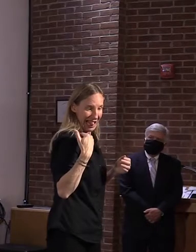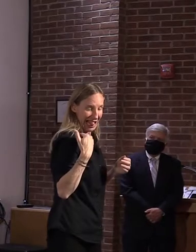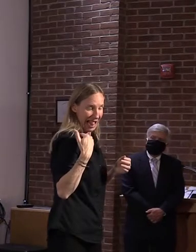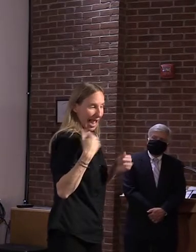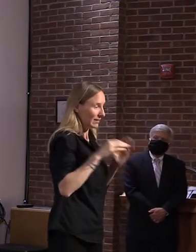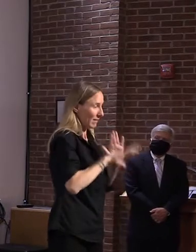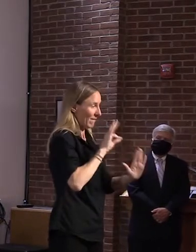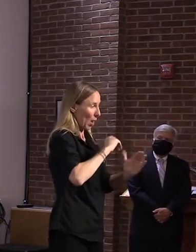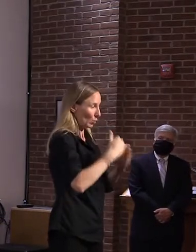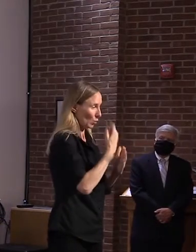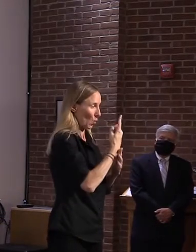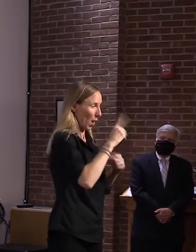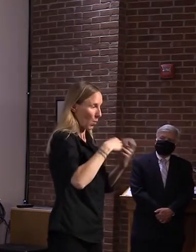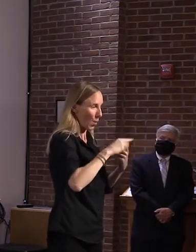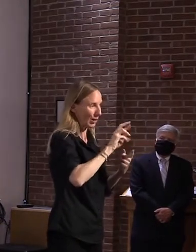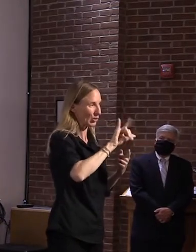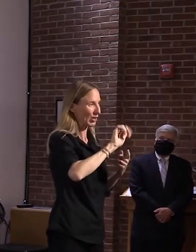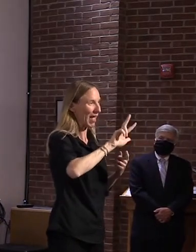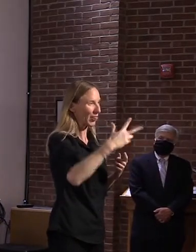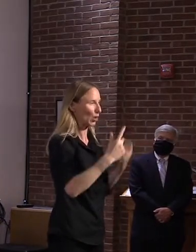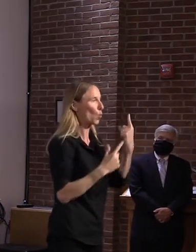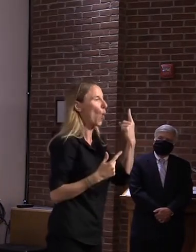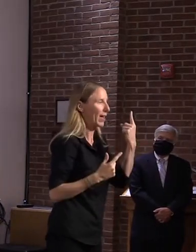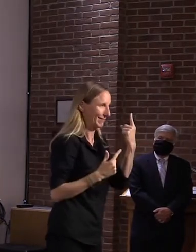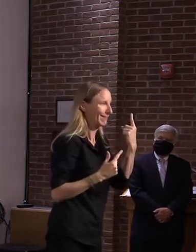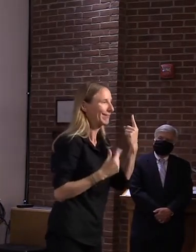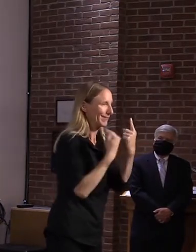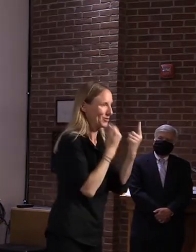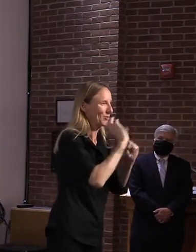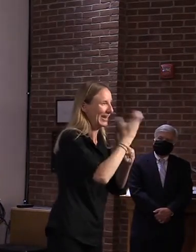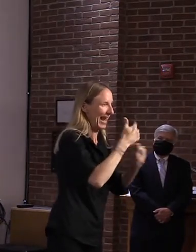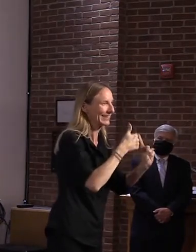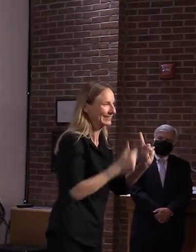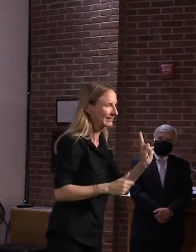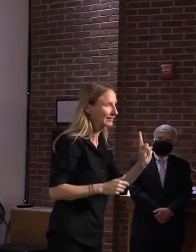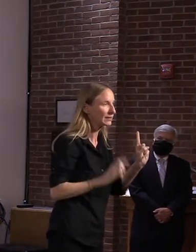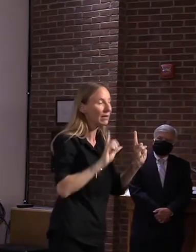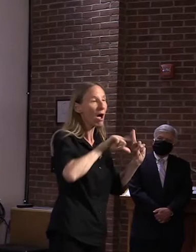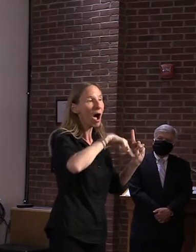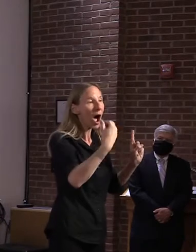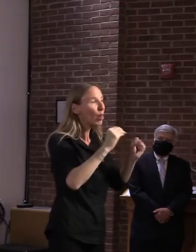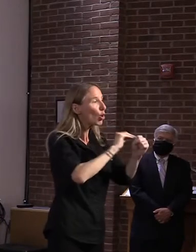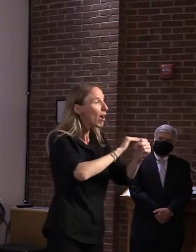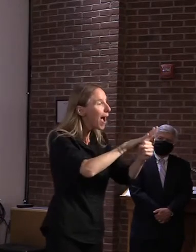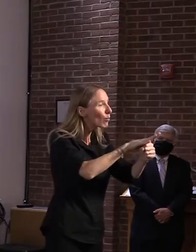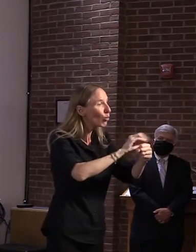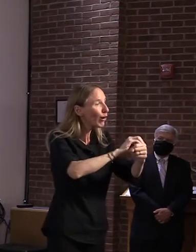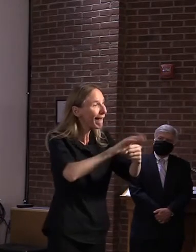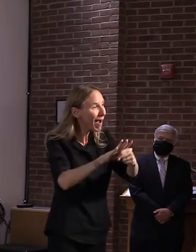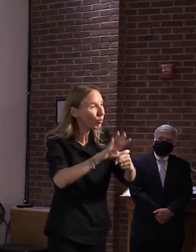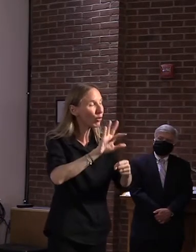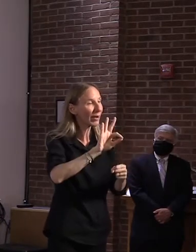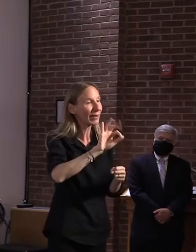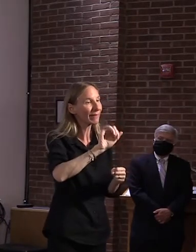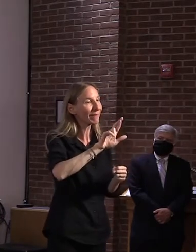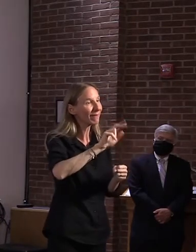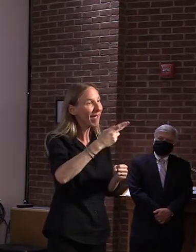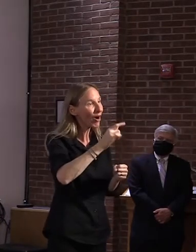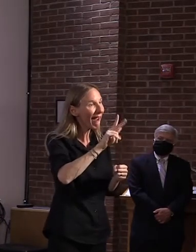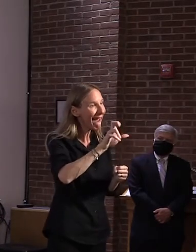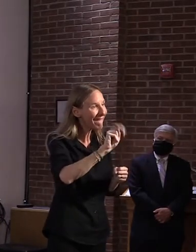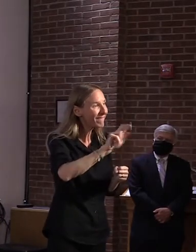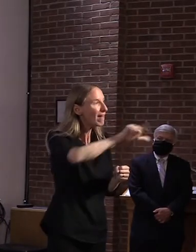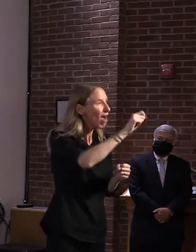3rd. None of the other outbreaks that I've reported on have had any new cases, and much of the success of